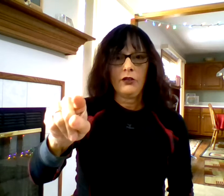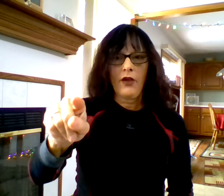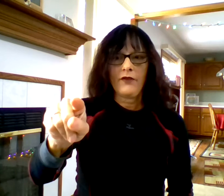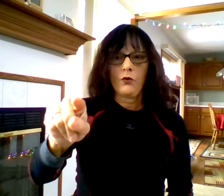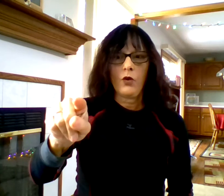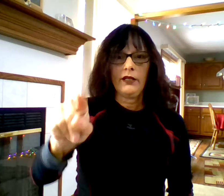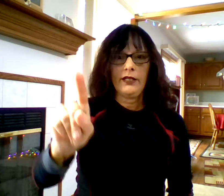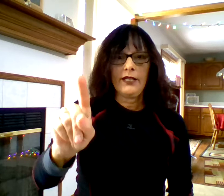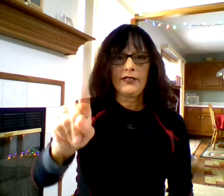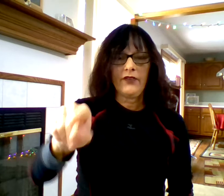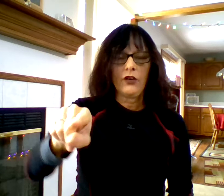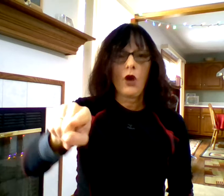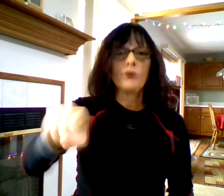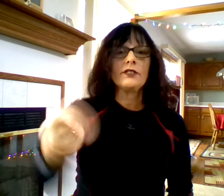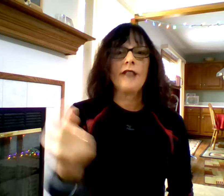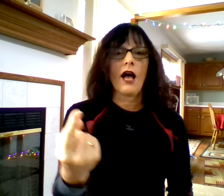have the one index finger out, dollar.